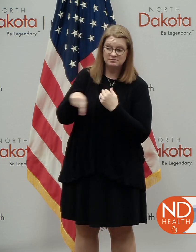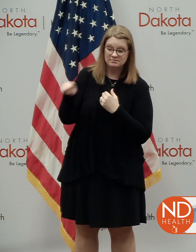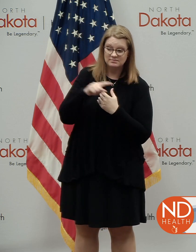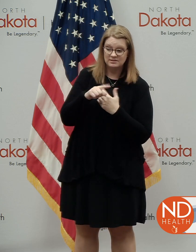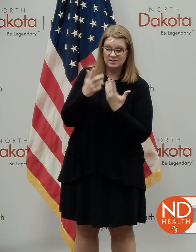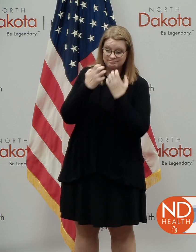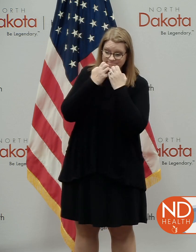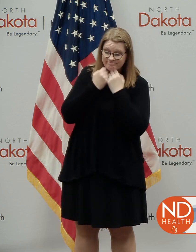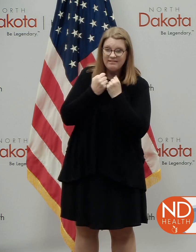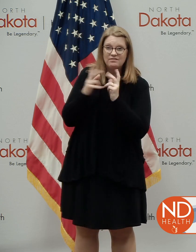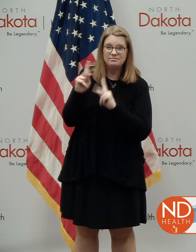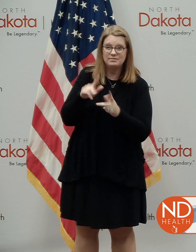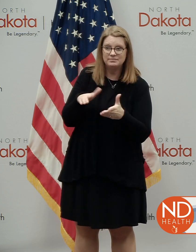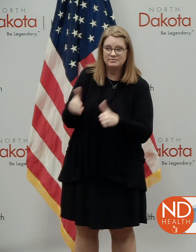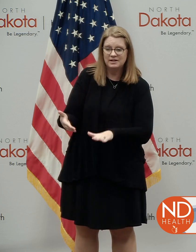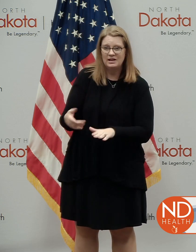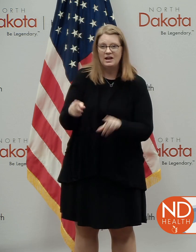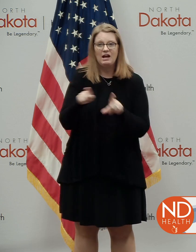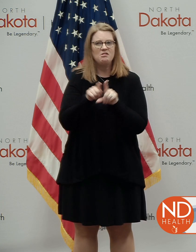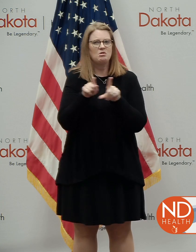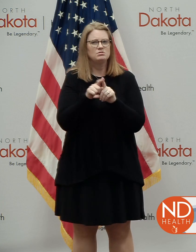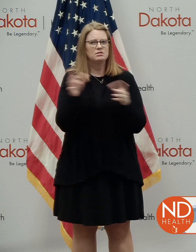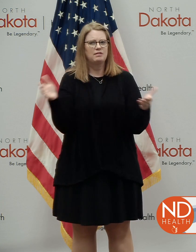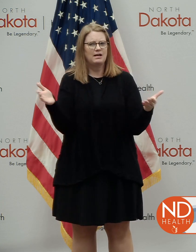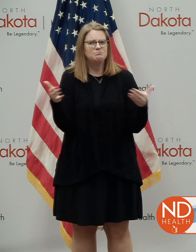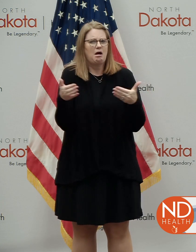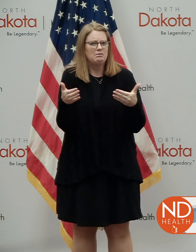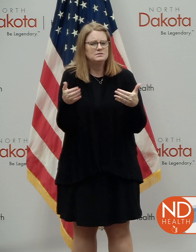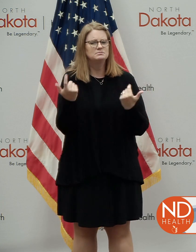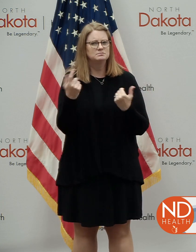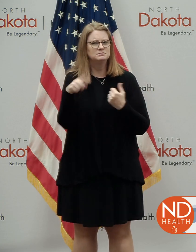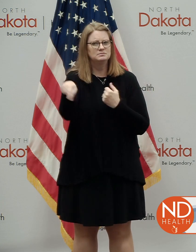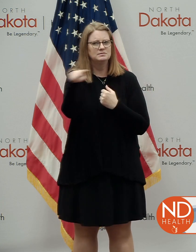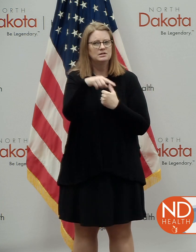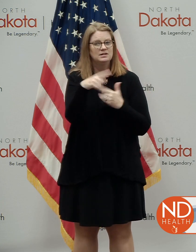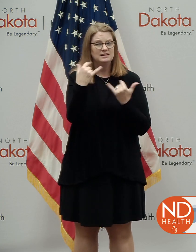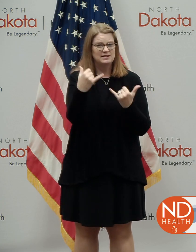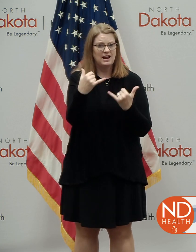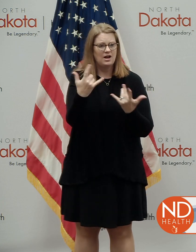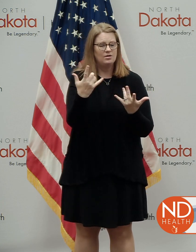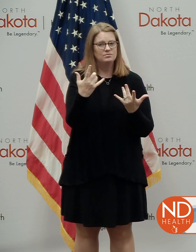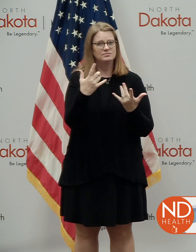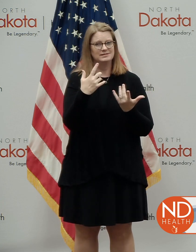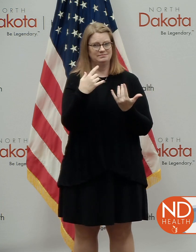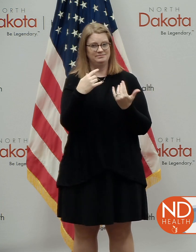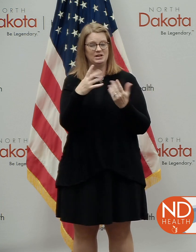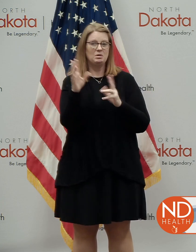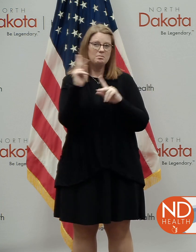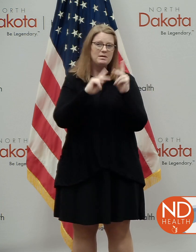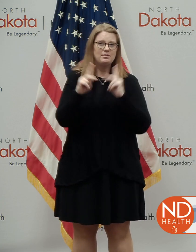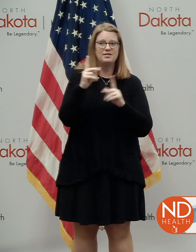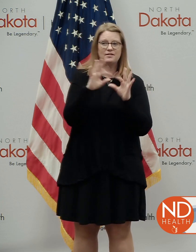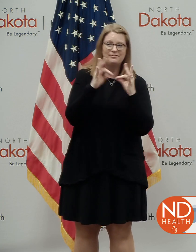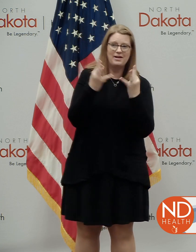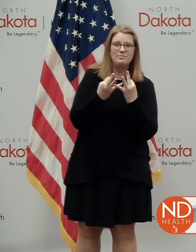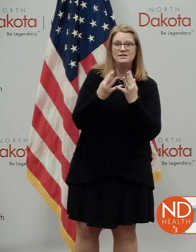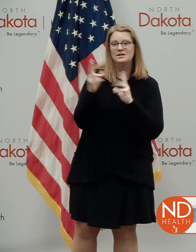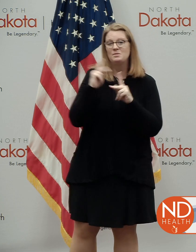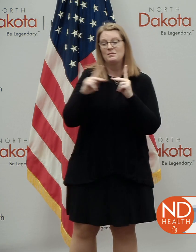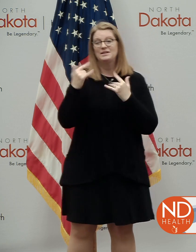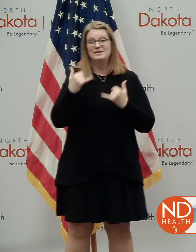loved ones and virtual hugs to those who have loved ones who are experiencing COVID symptoms